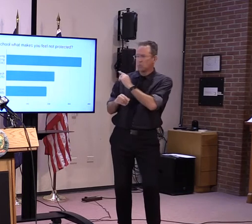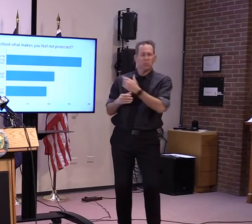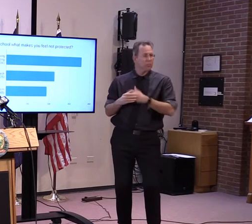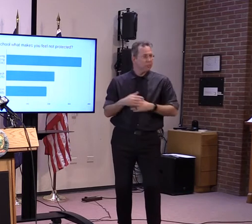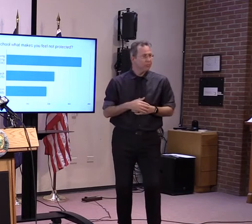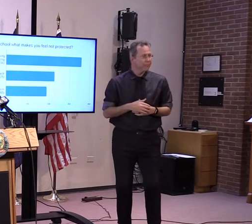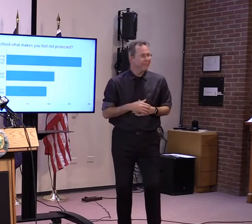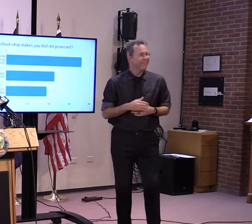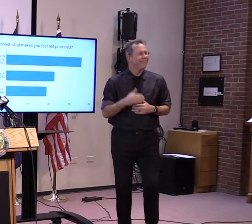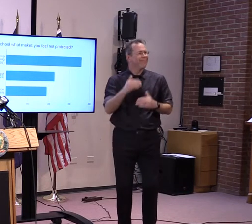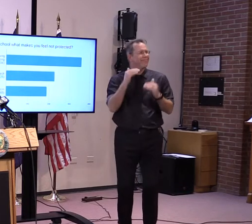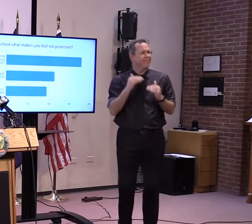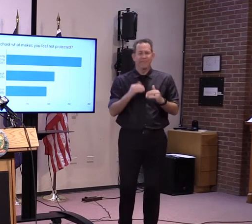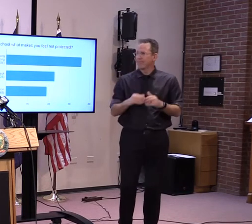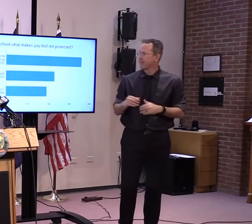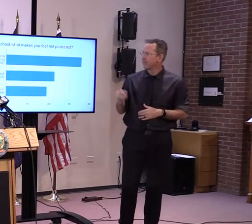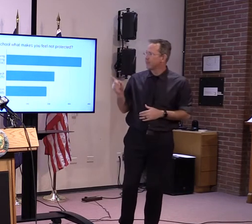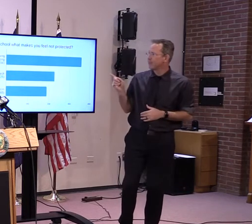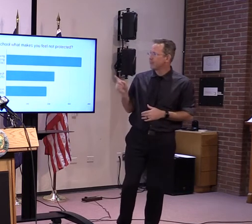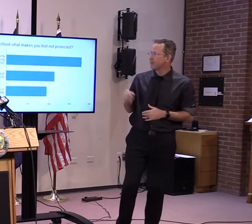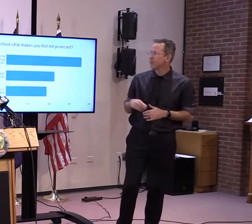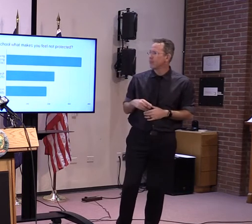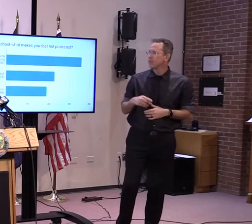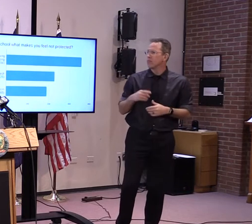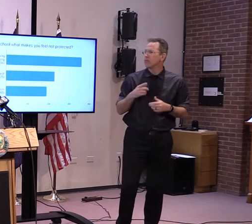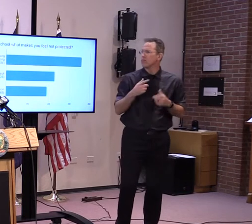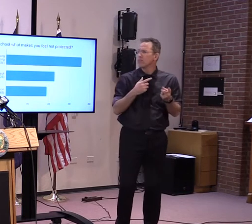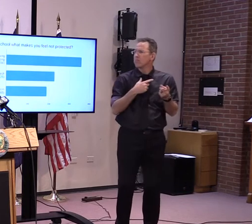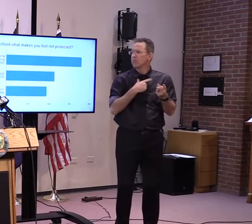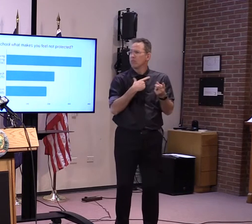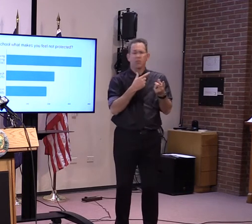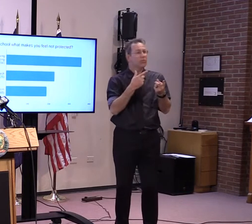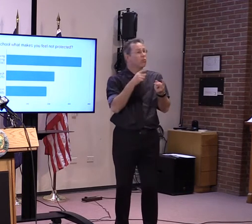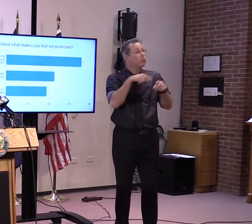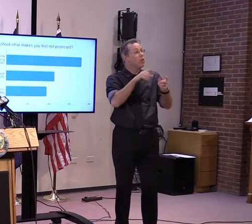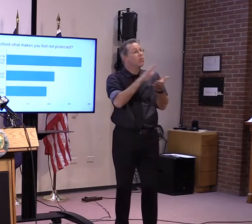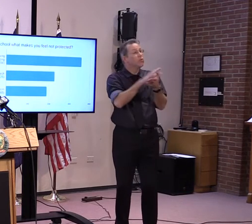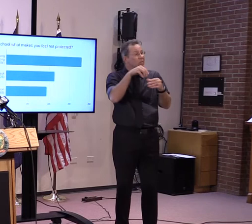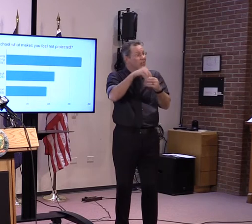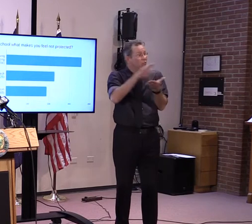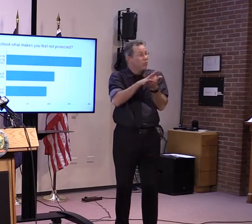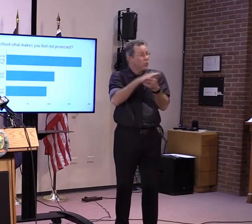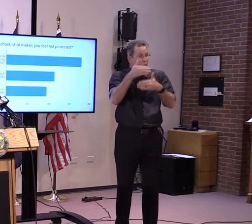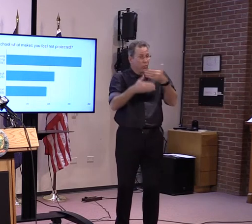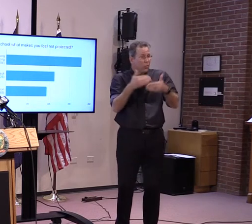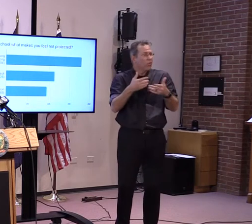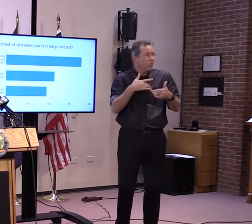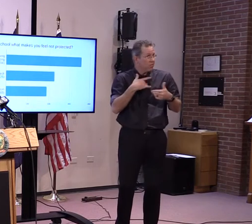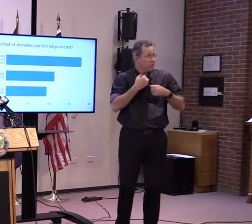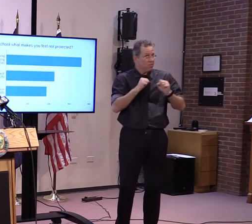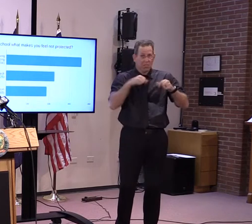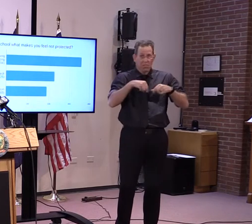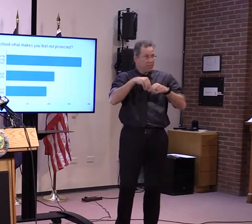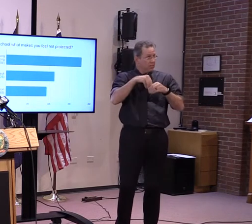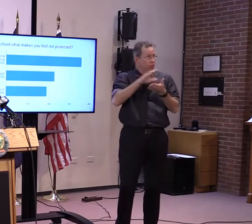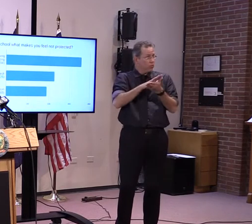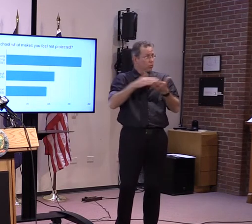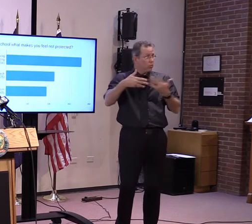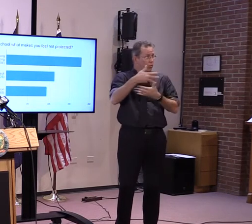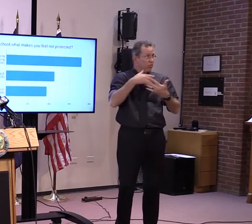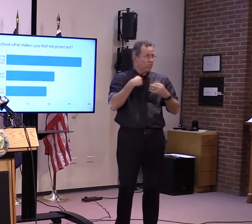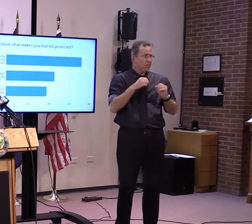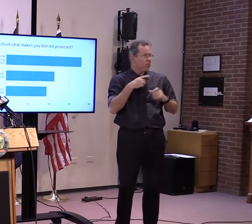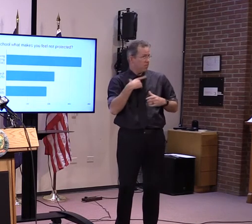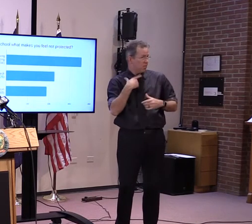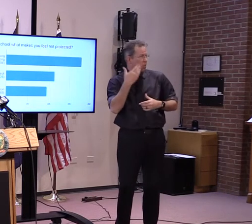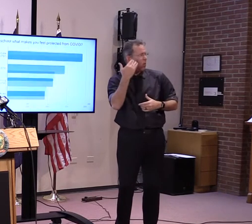So this is just going over why students feel protected. Over half are saying they have observed that other kids